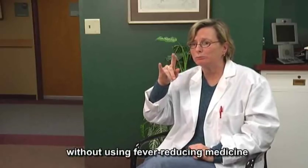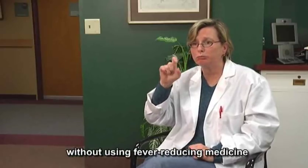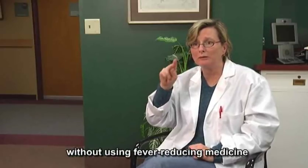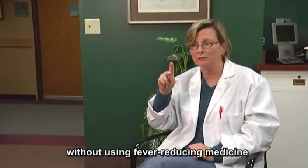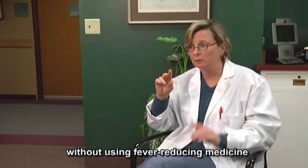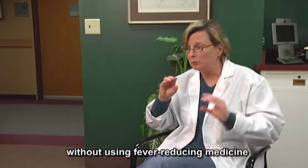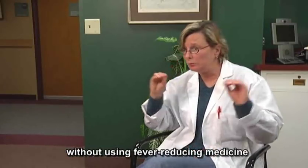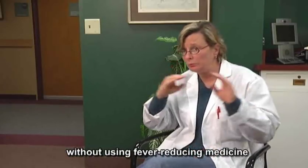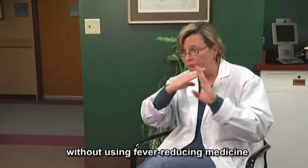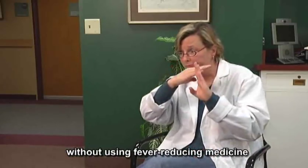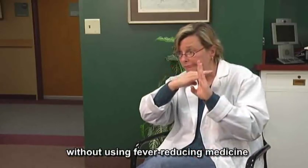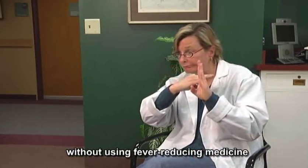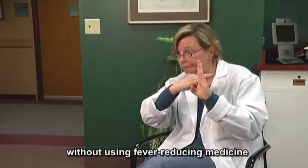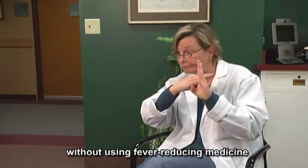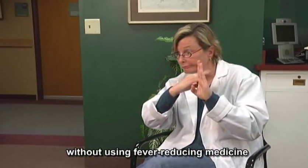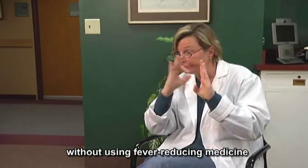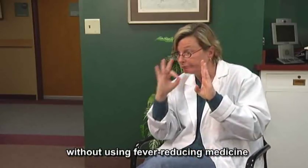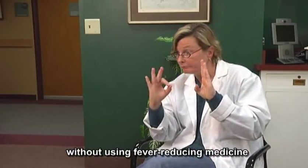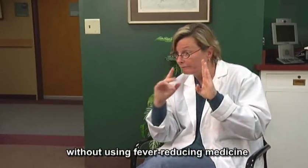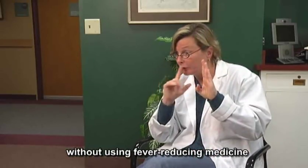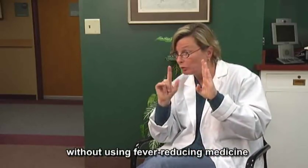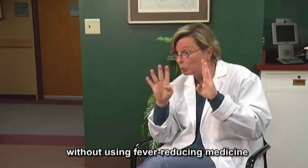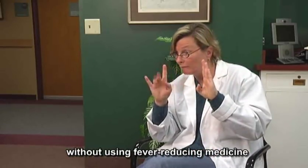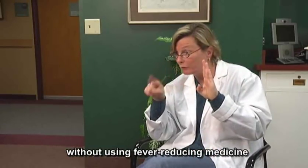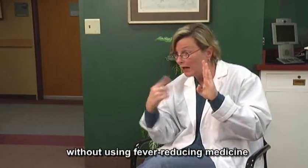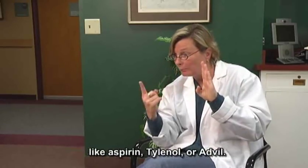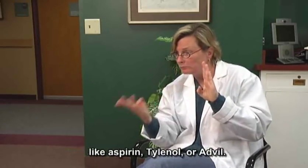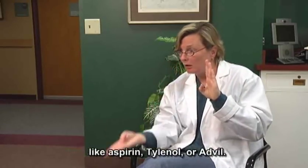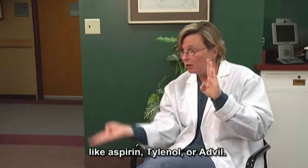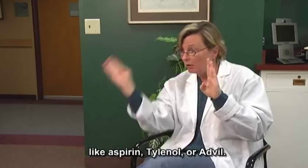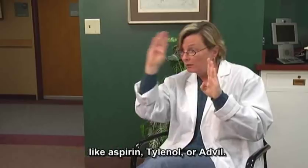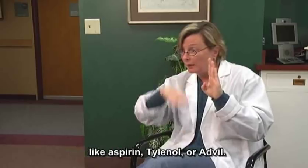fever reducing medicine like aspirin tylenol or advil